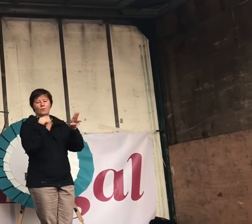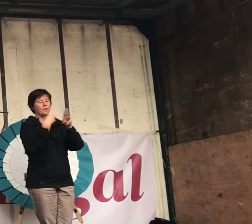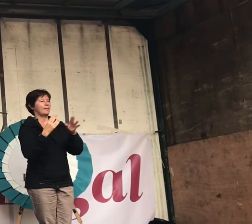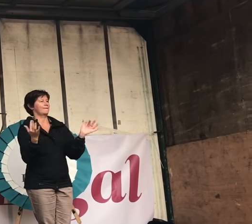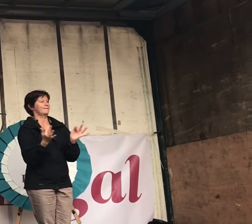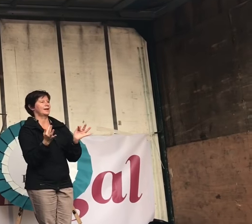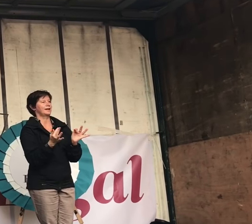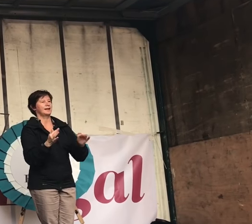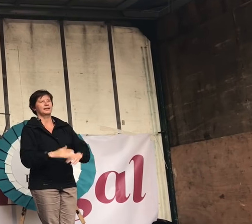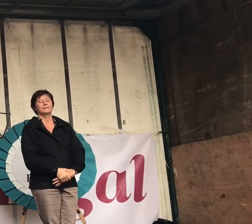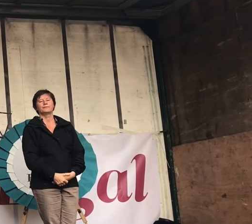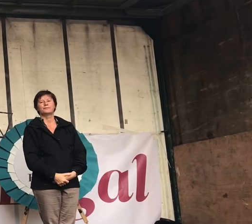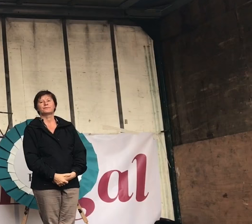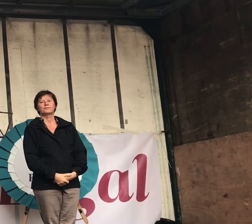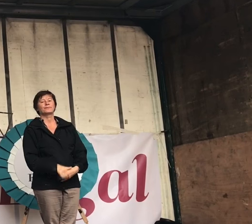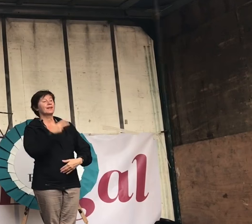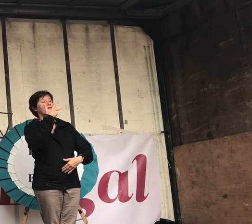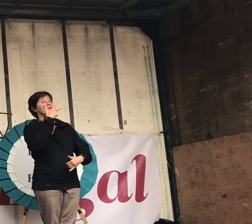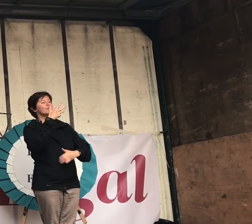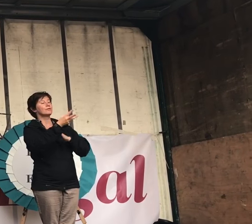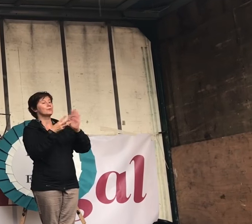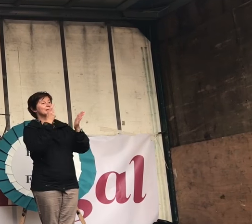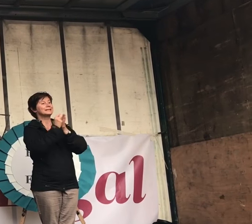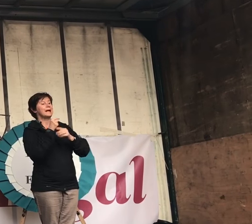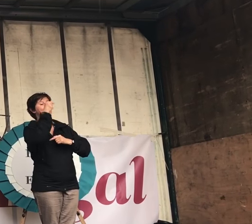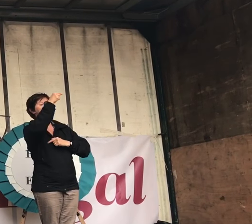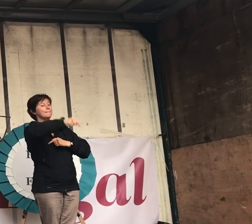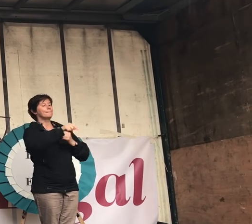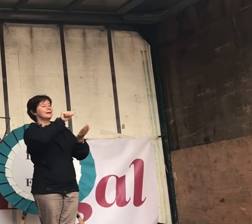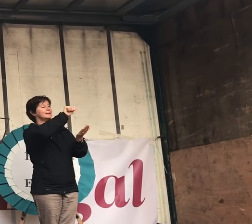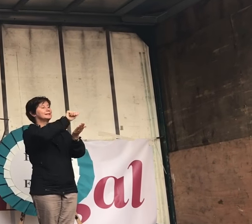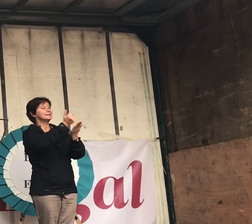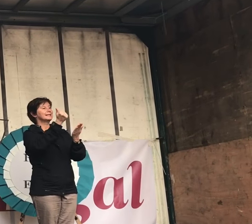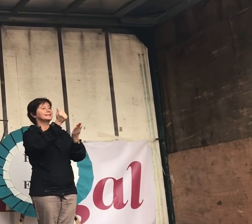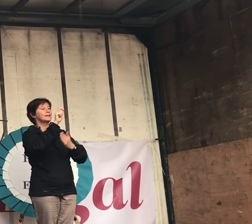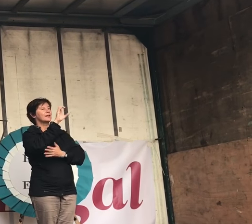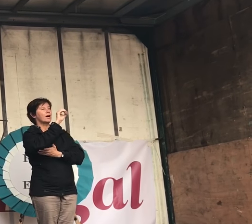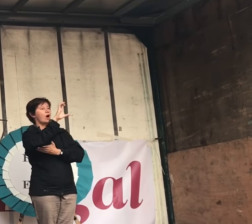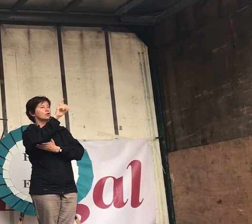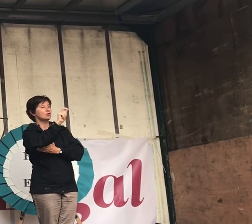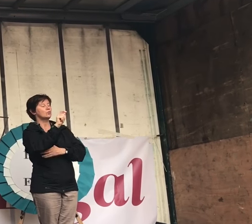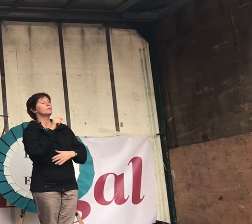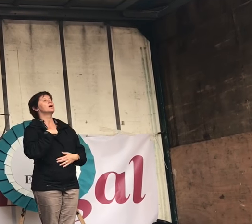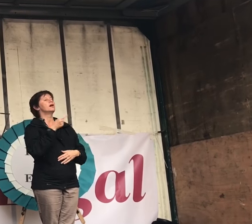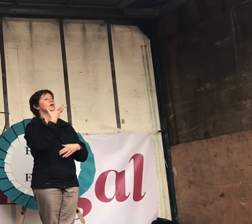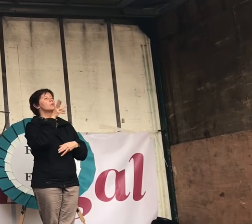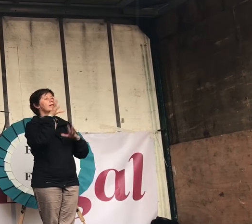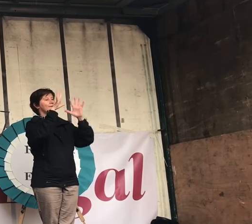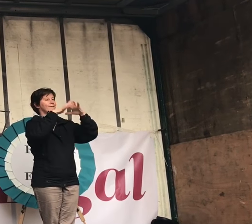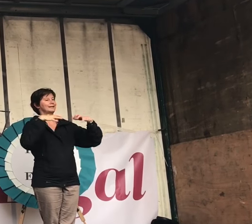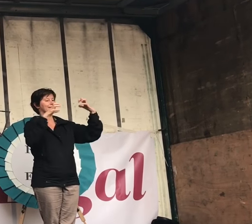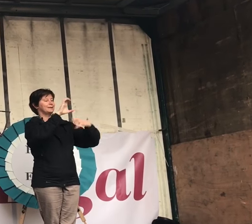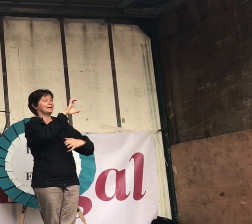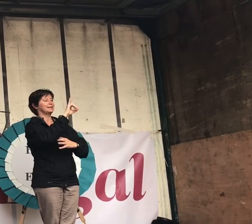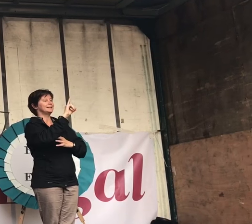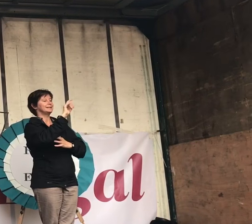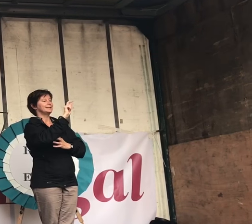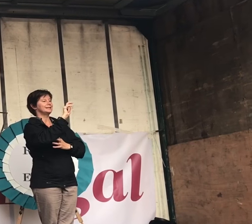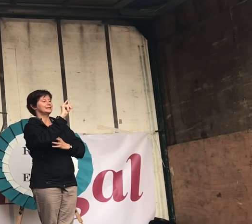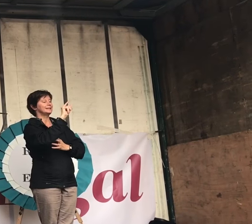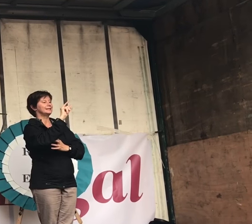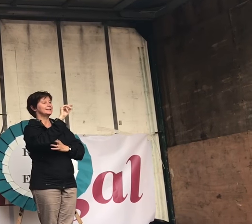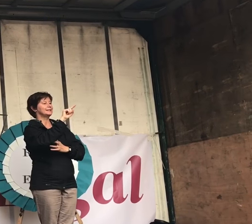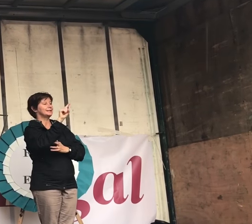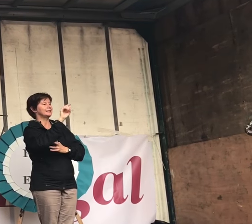In 3 weeks' time, on the 15th of October, the Citizens' Assembly will meet for the first time, and the first item on the agenda is the